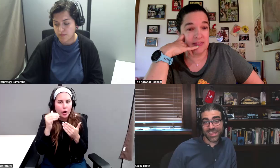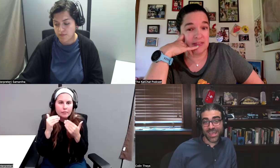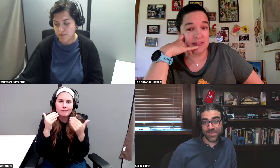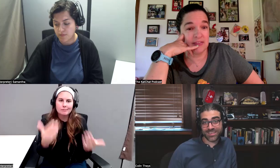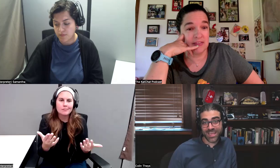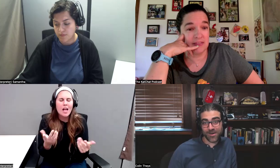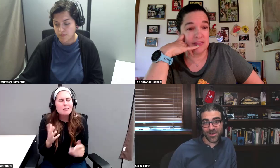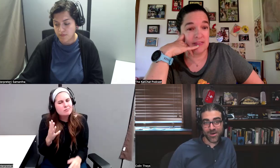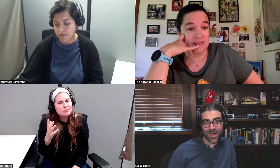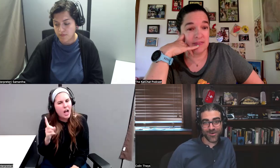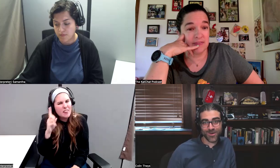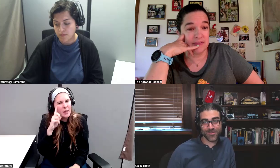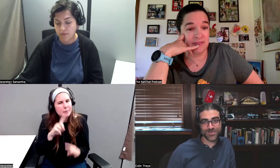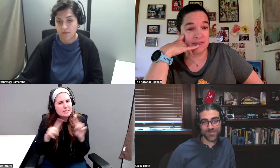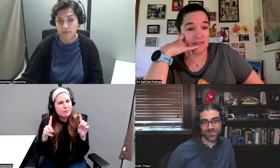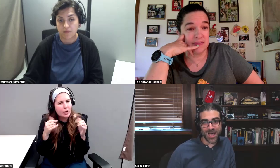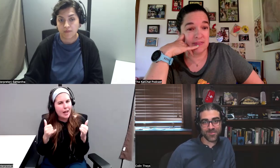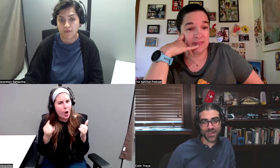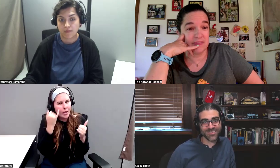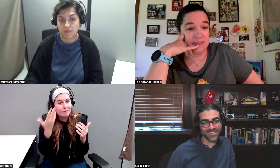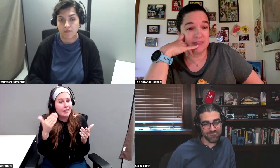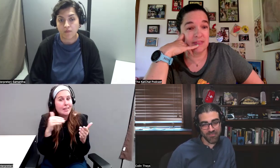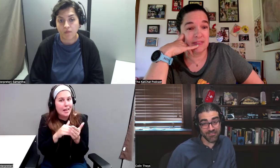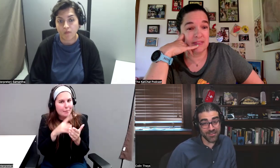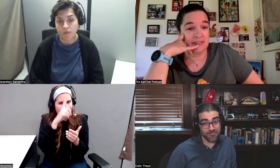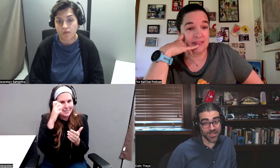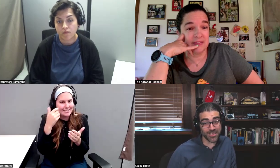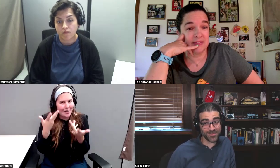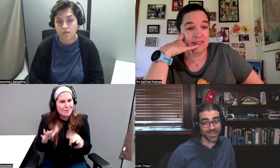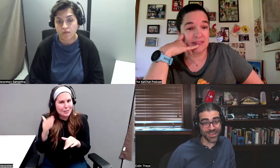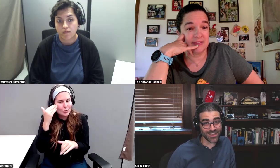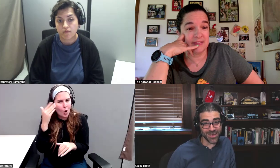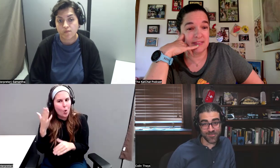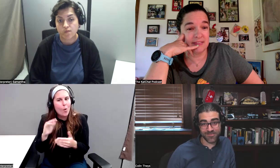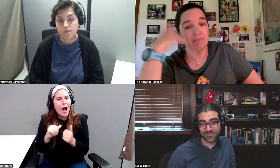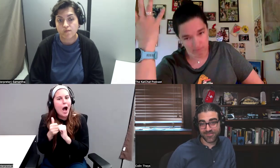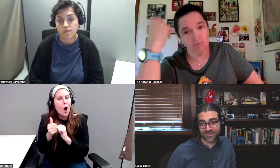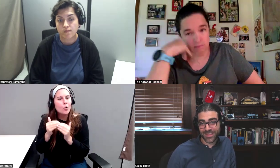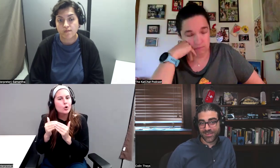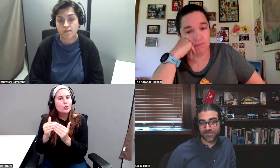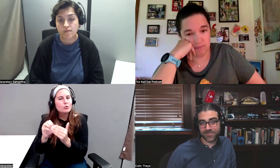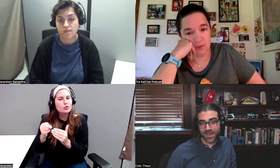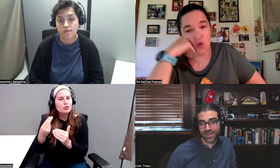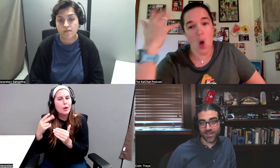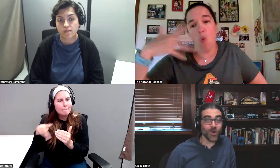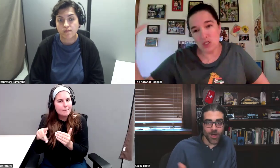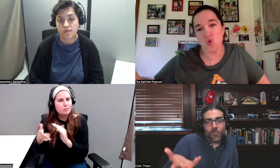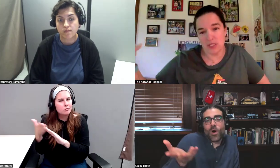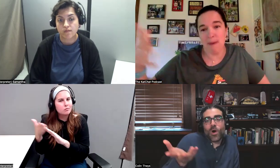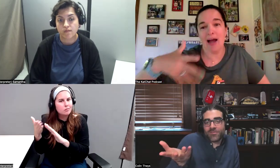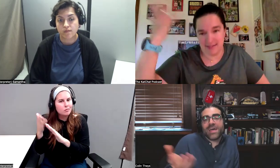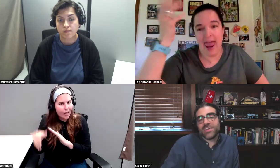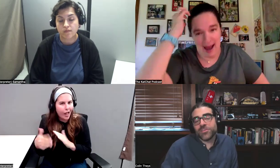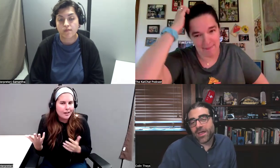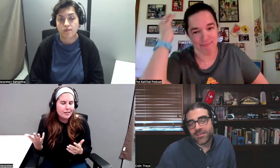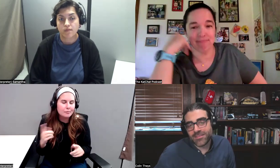if I did it again because now I know how a cruise ship operates, and I didn't really at the beginning. But No, or one